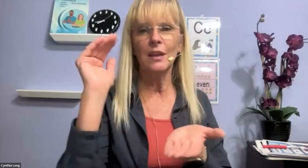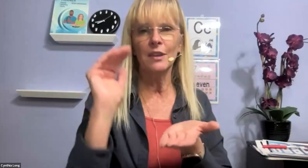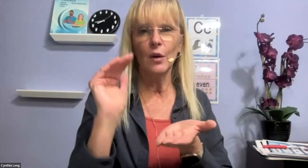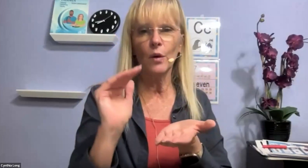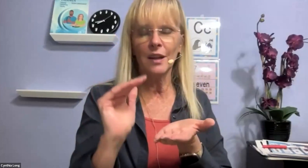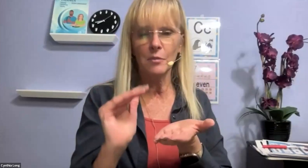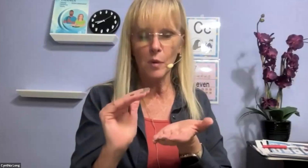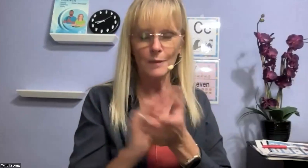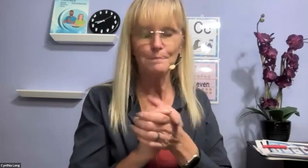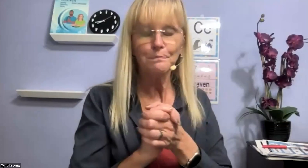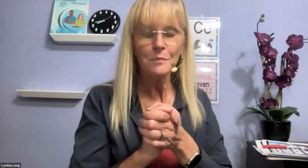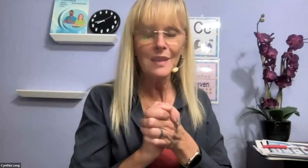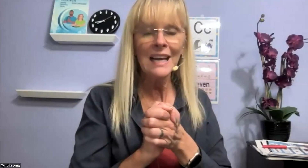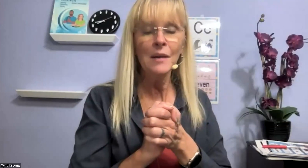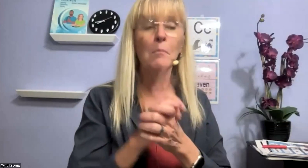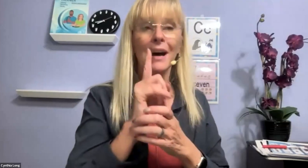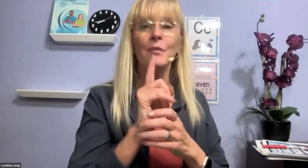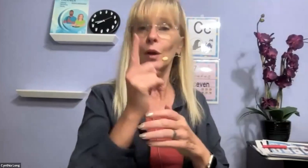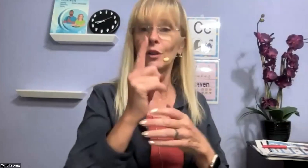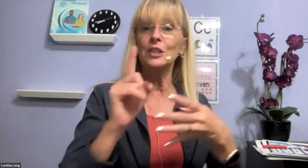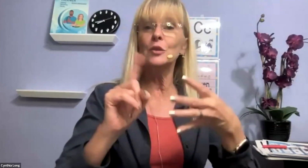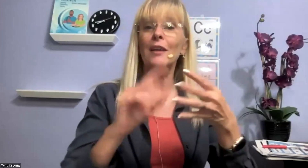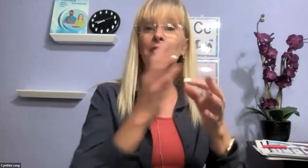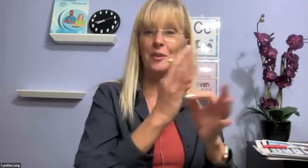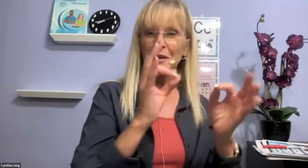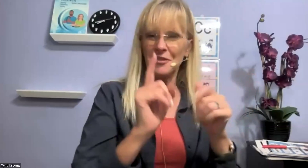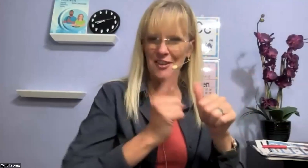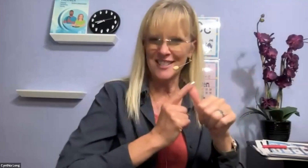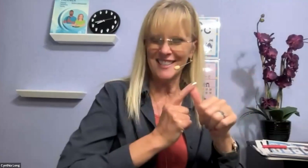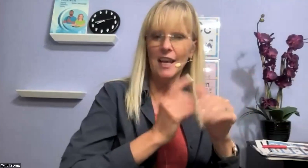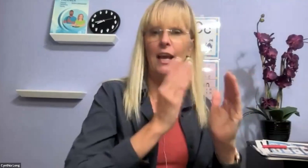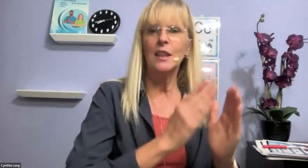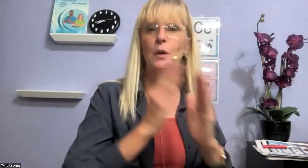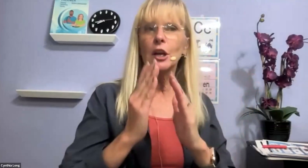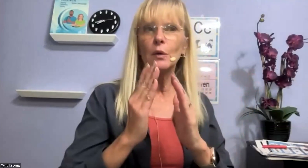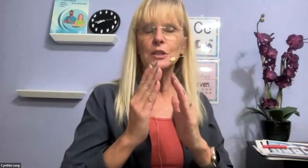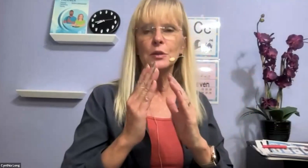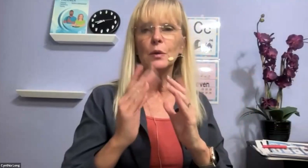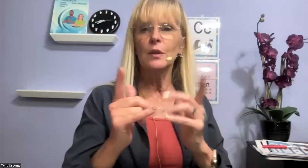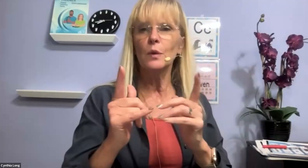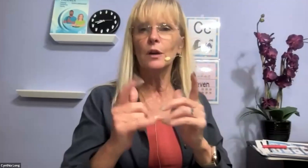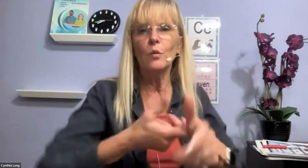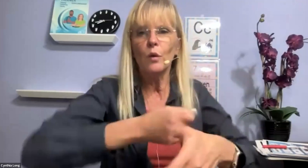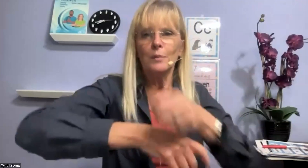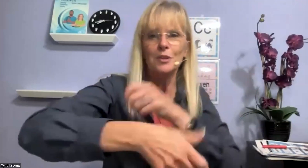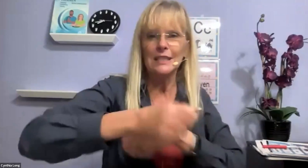even lower it even more. But we are going to do a freebie first, and then we're going to go into the real roll up your